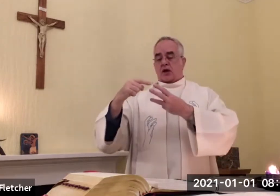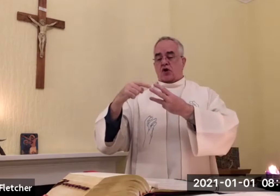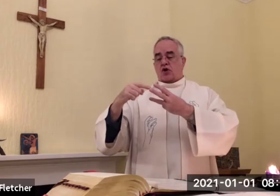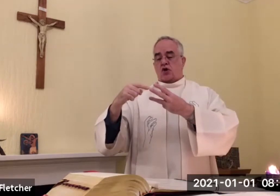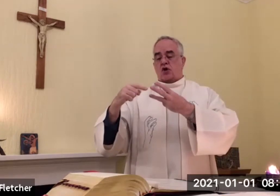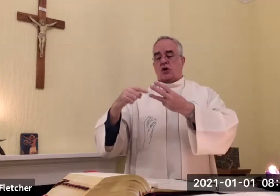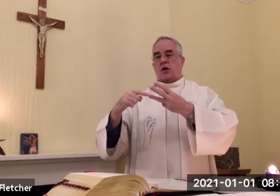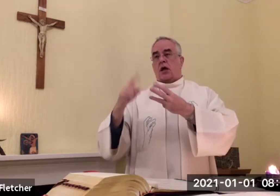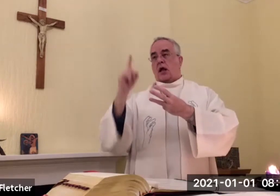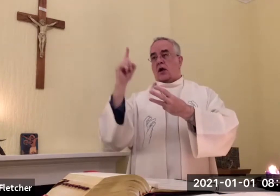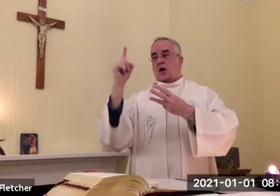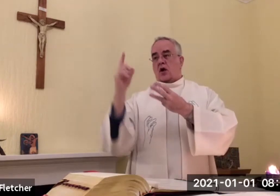each